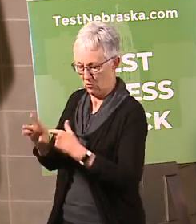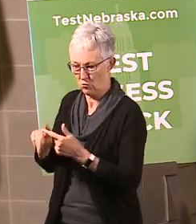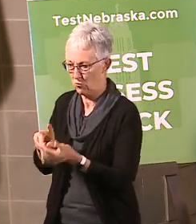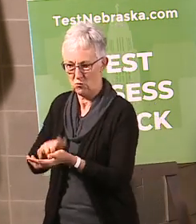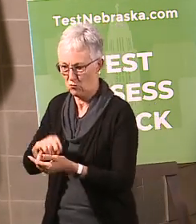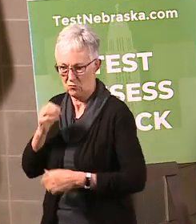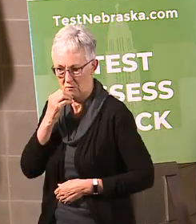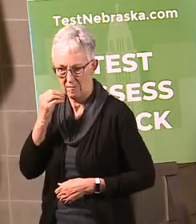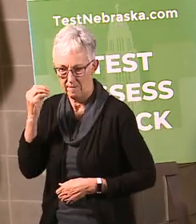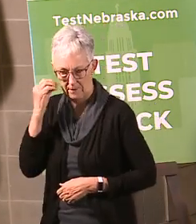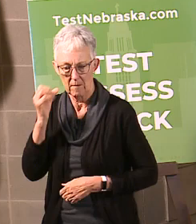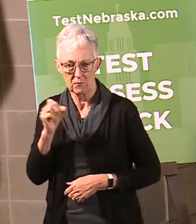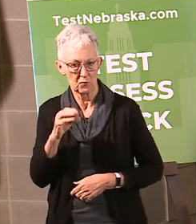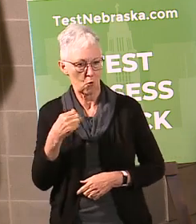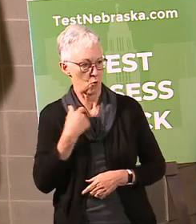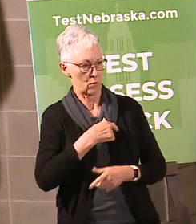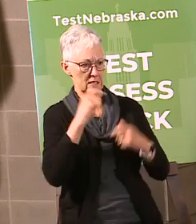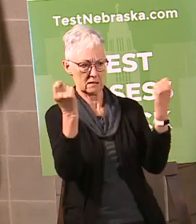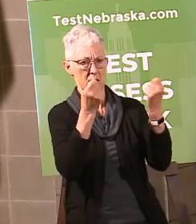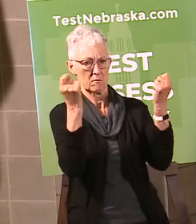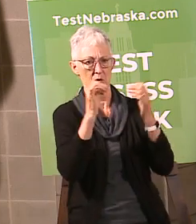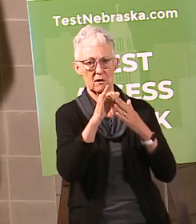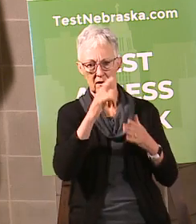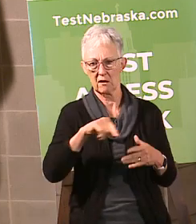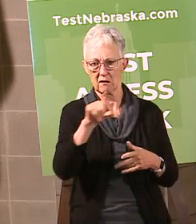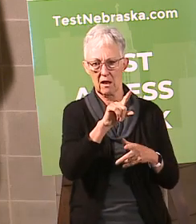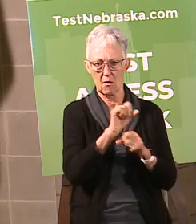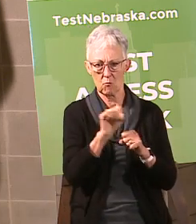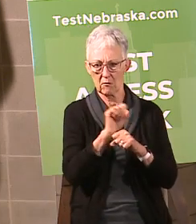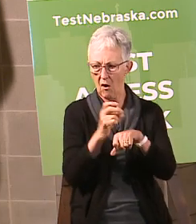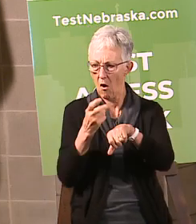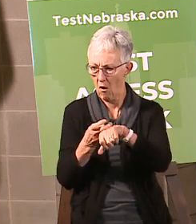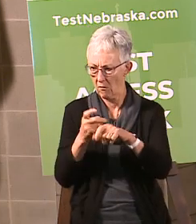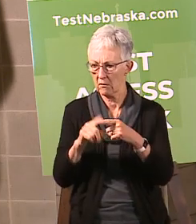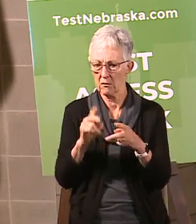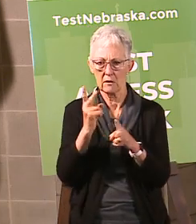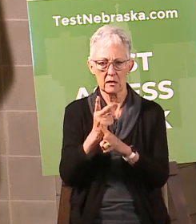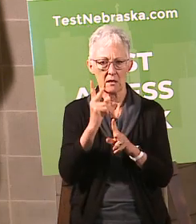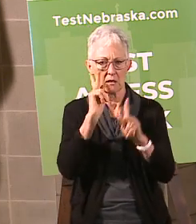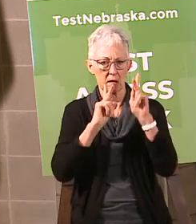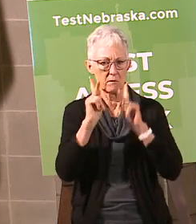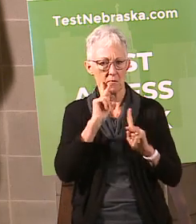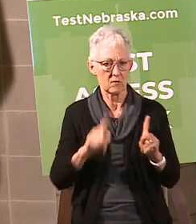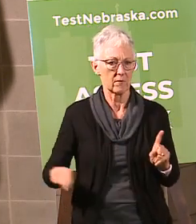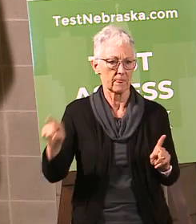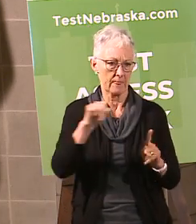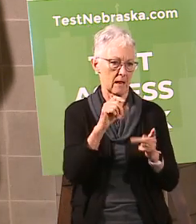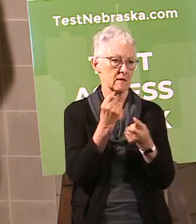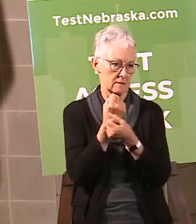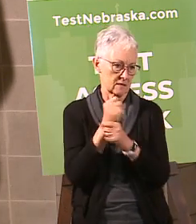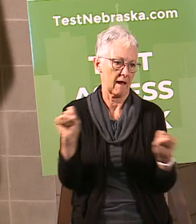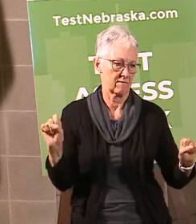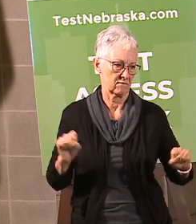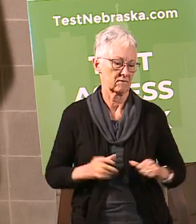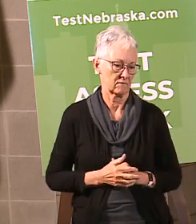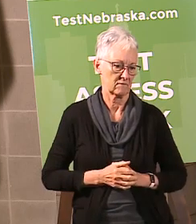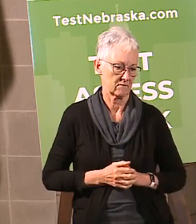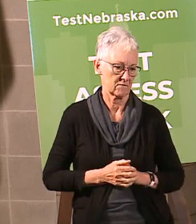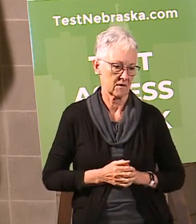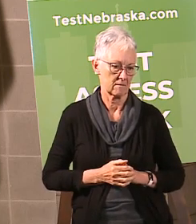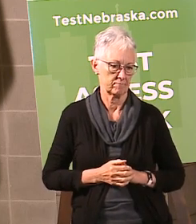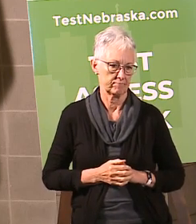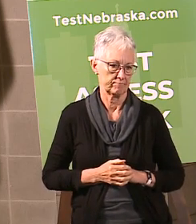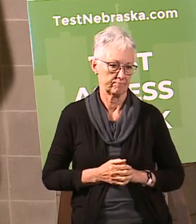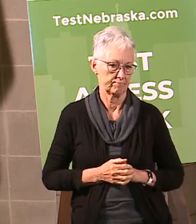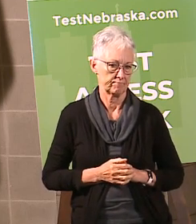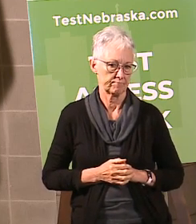safe, but that we're still celebrating and lifting up what's good in the days in front of us. These courageous